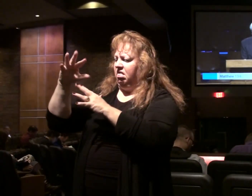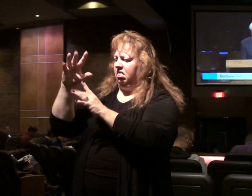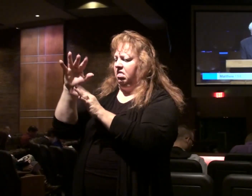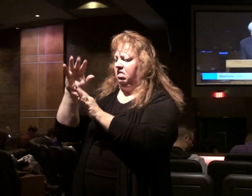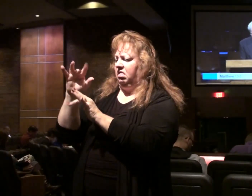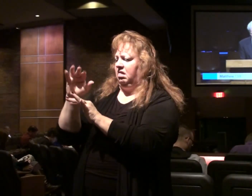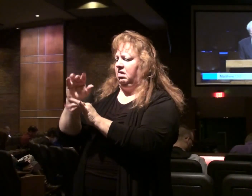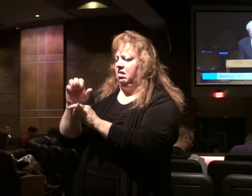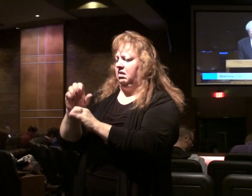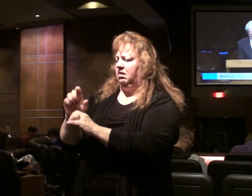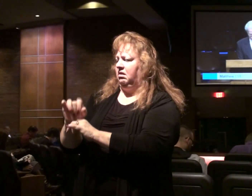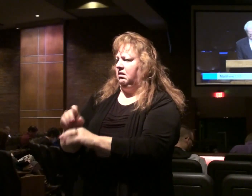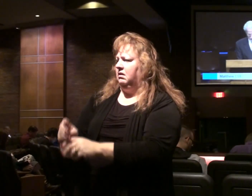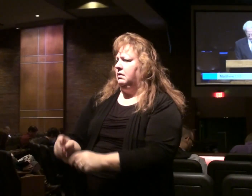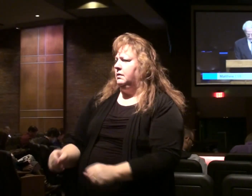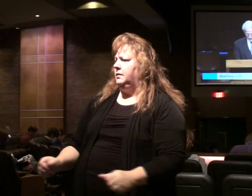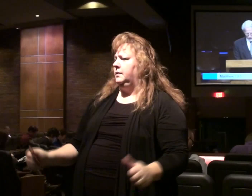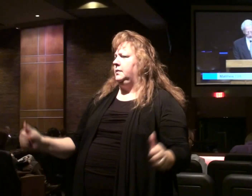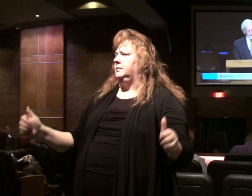withered away.